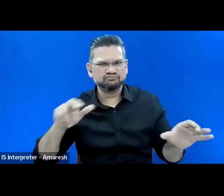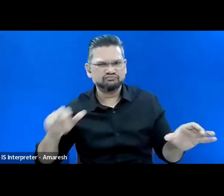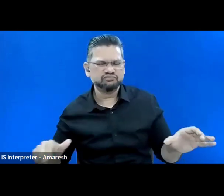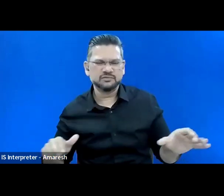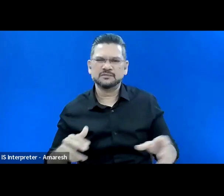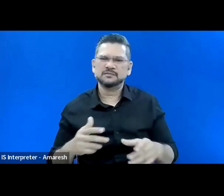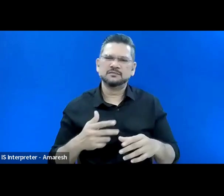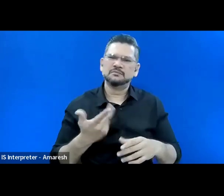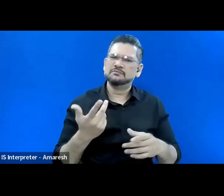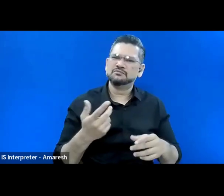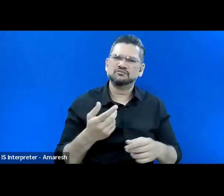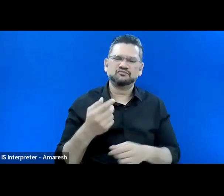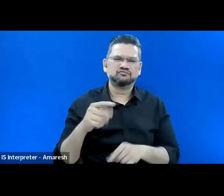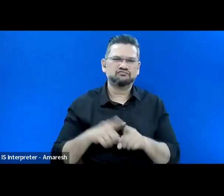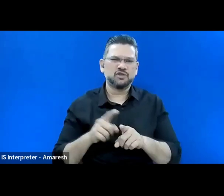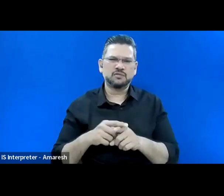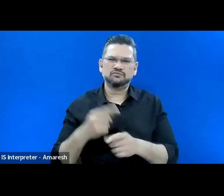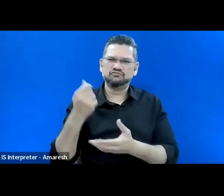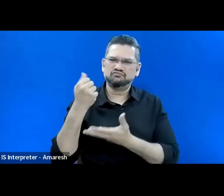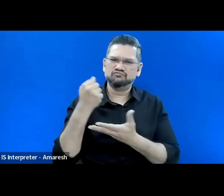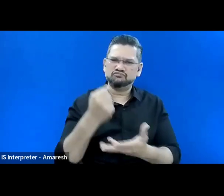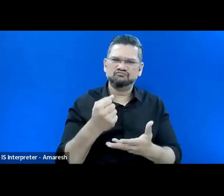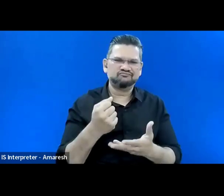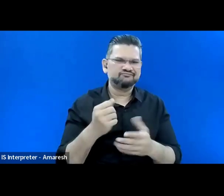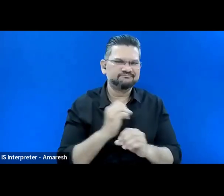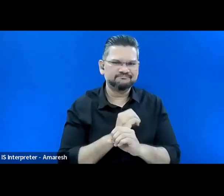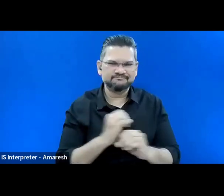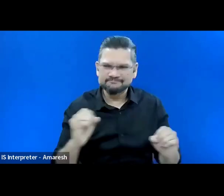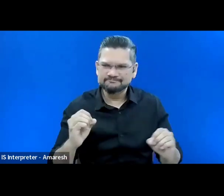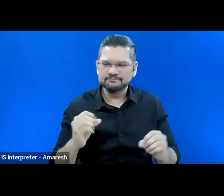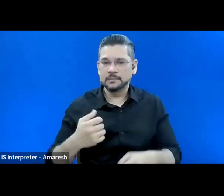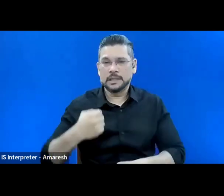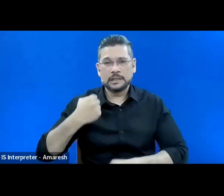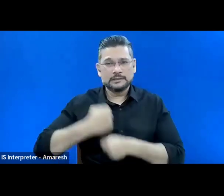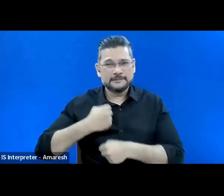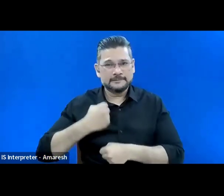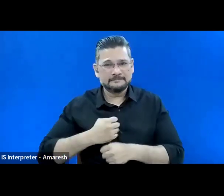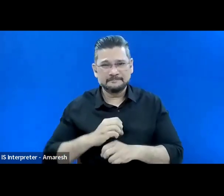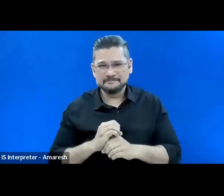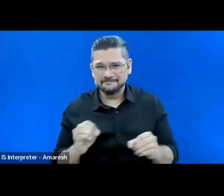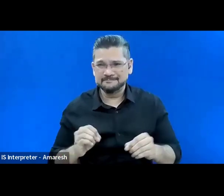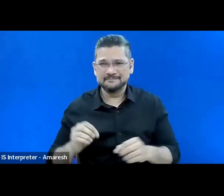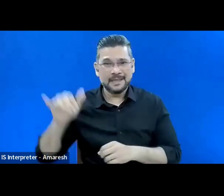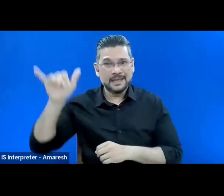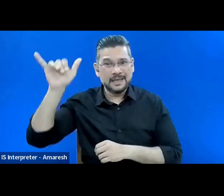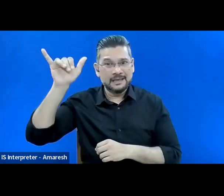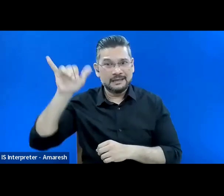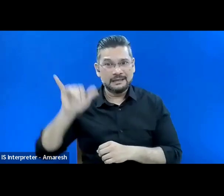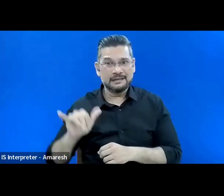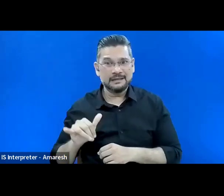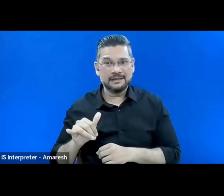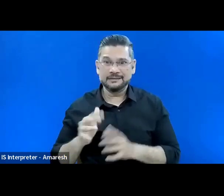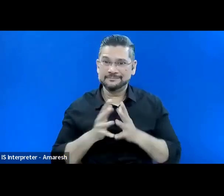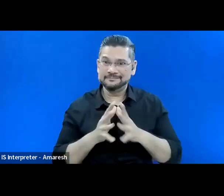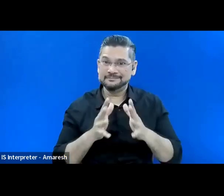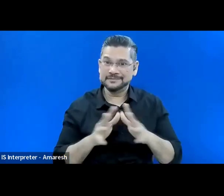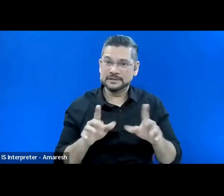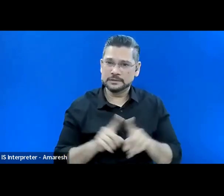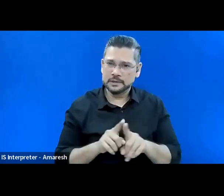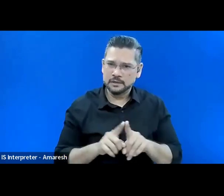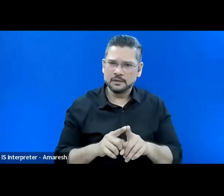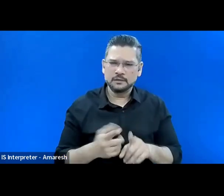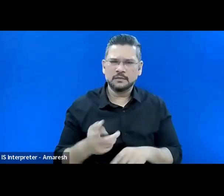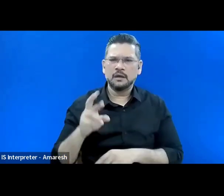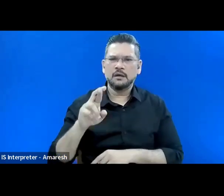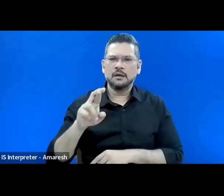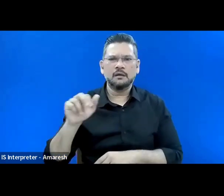proper employment. And yes, as mentioned by Yeni, reasonable accommodation is not provided in the